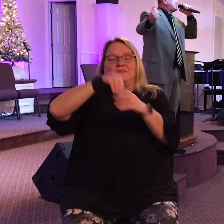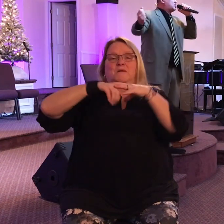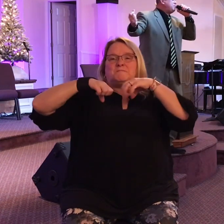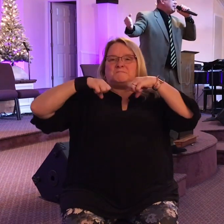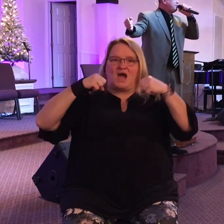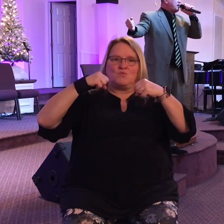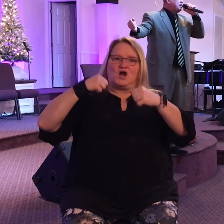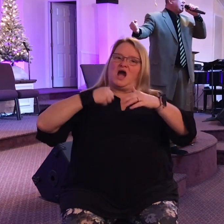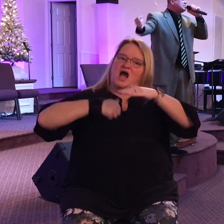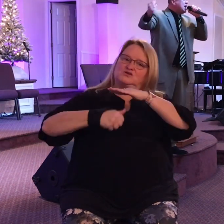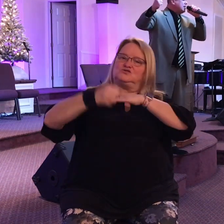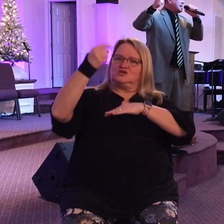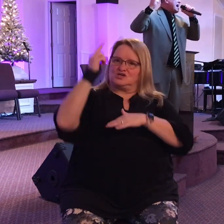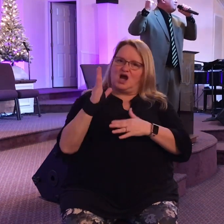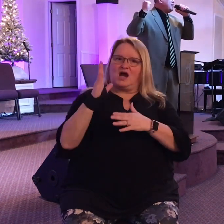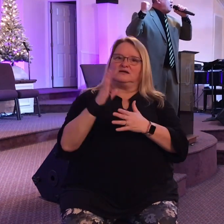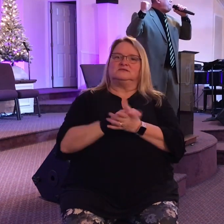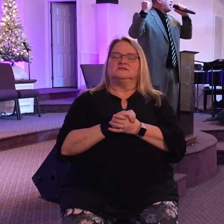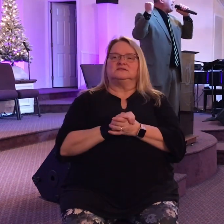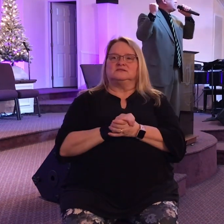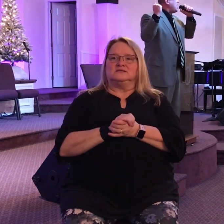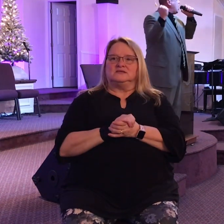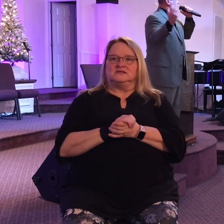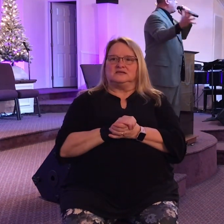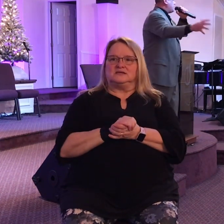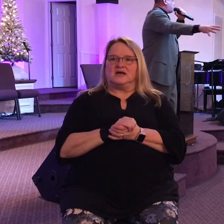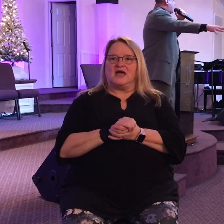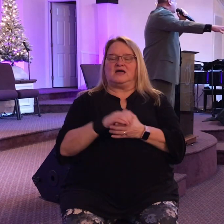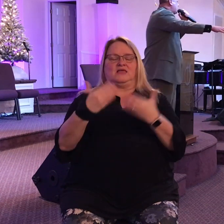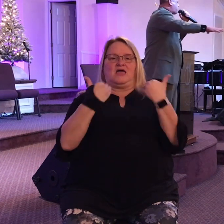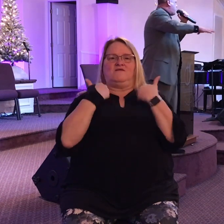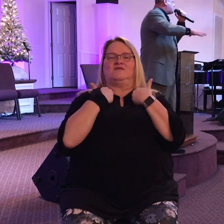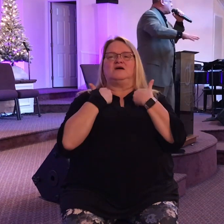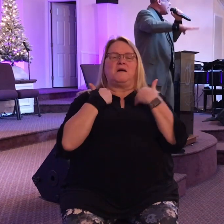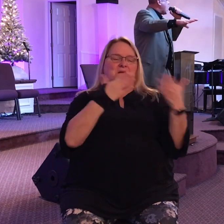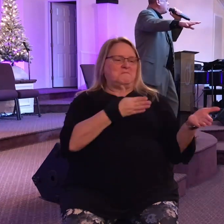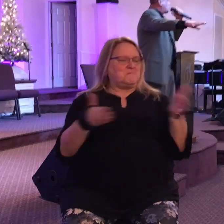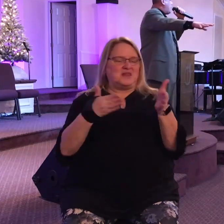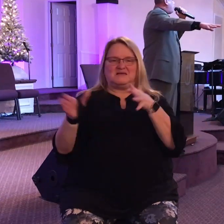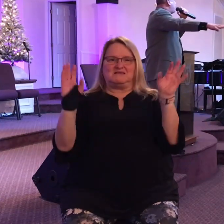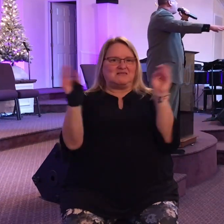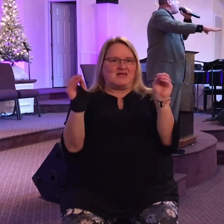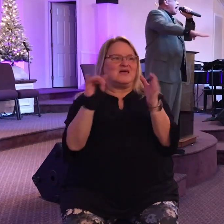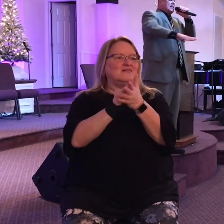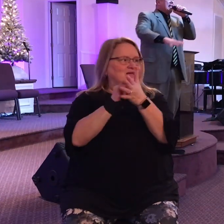has met so many of their needs that they have no plans other than to stay in his presence and to